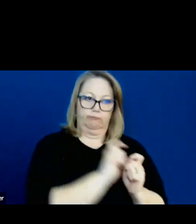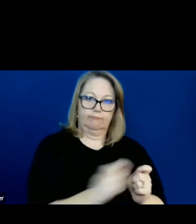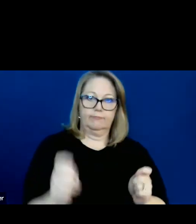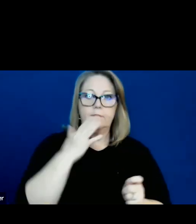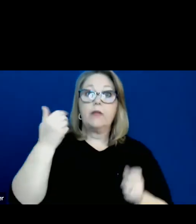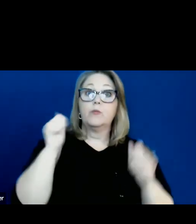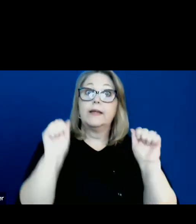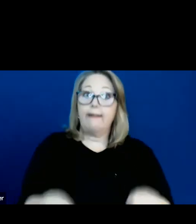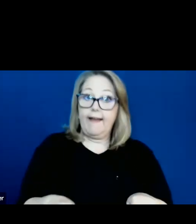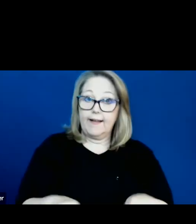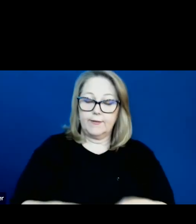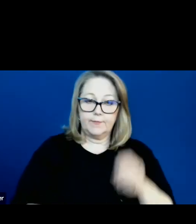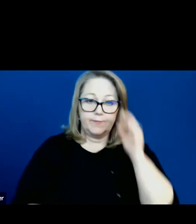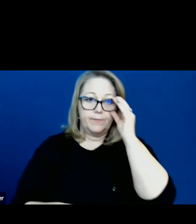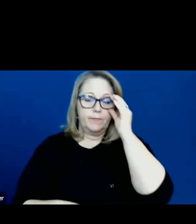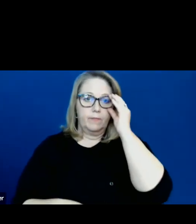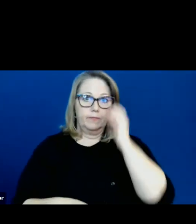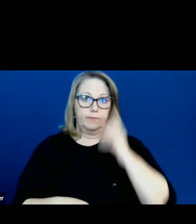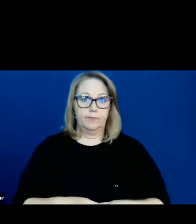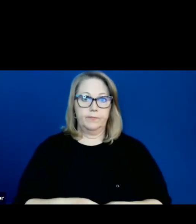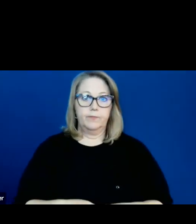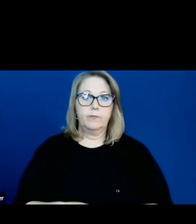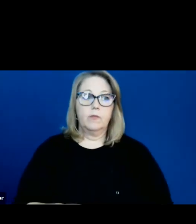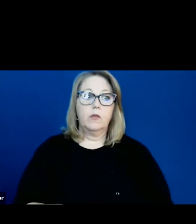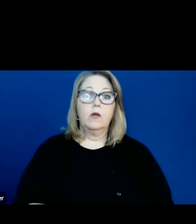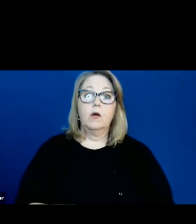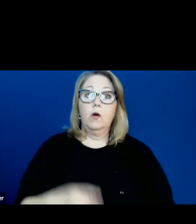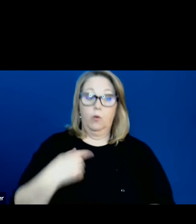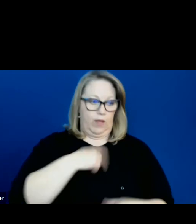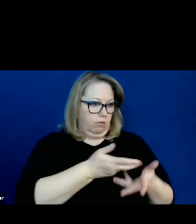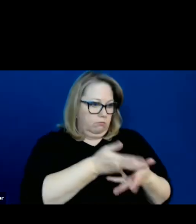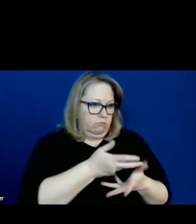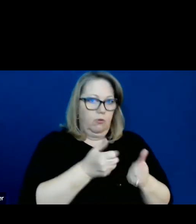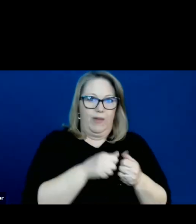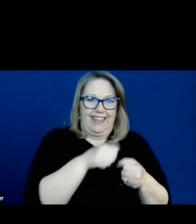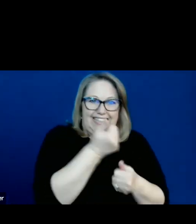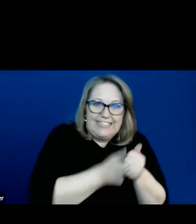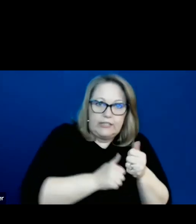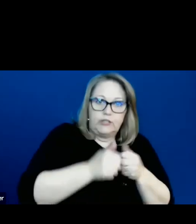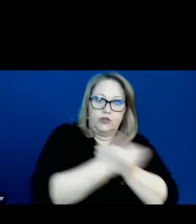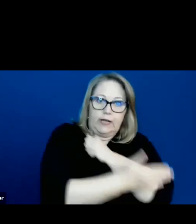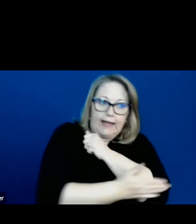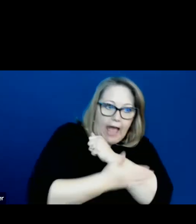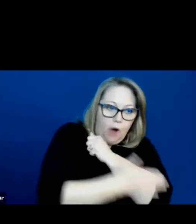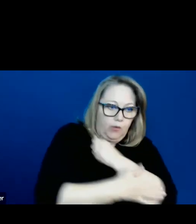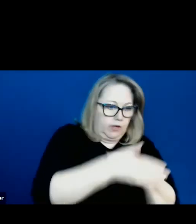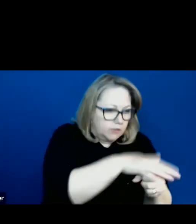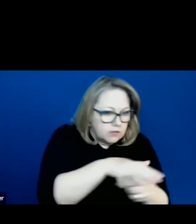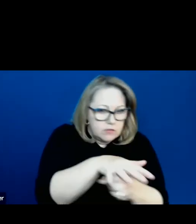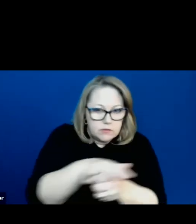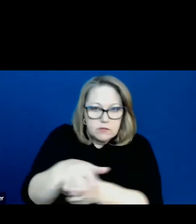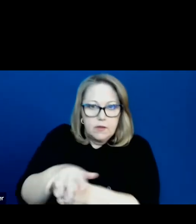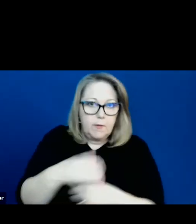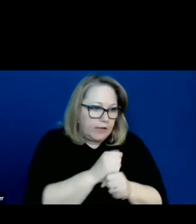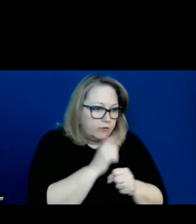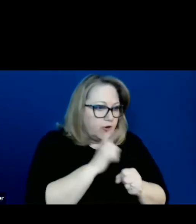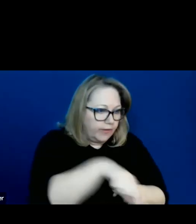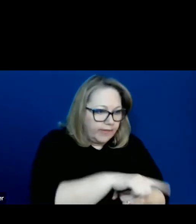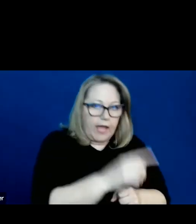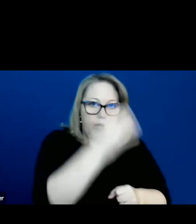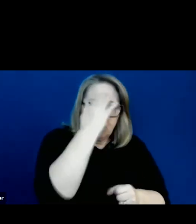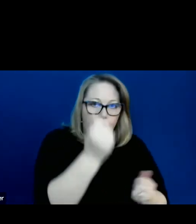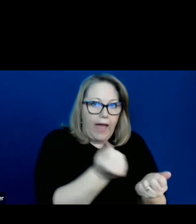data-driven approach to vaccine allocation and work with counties to ensure the playbook in the Advisory Committee on Immunization Practices recommendations